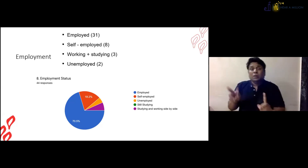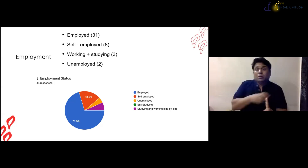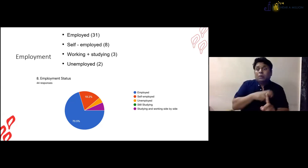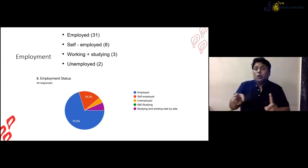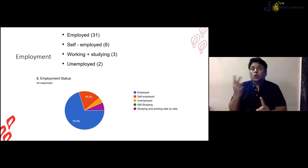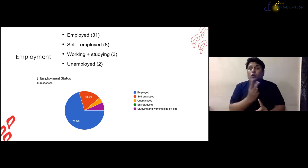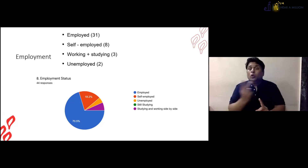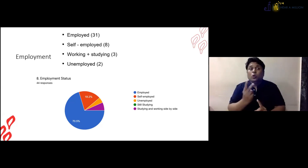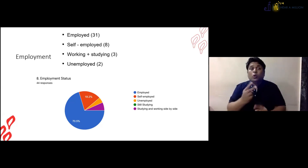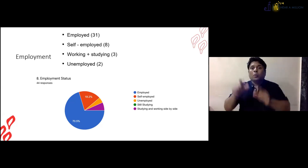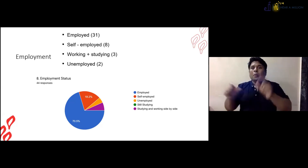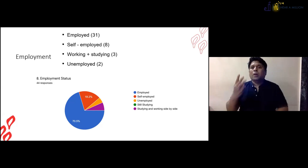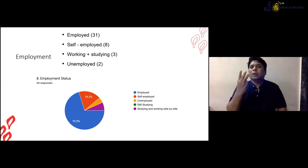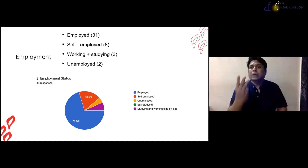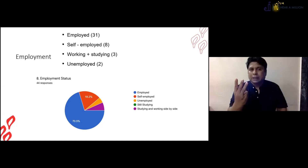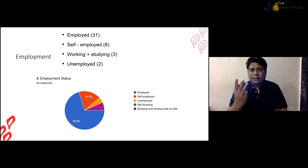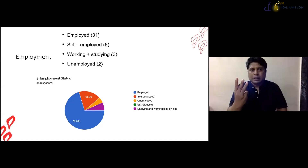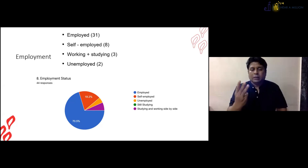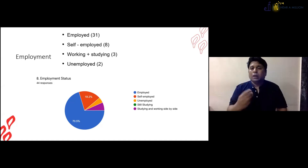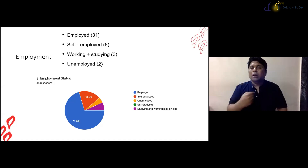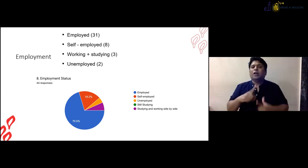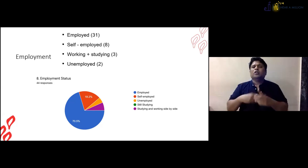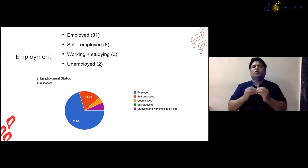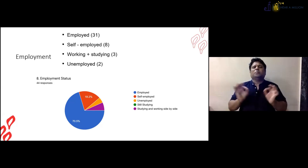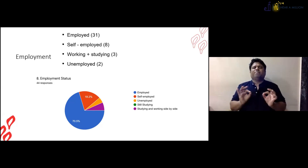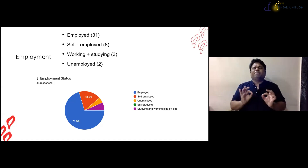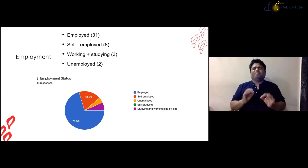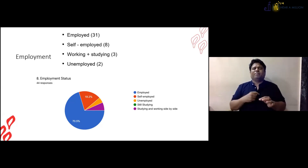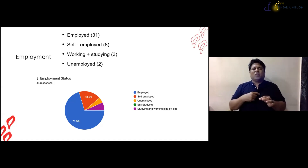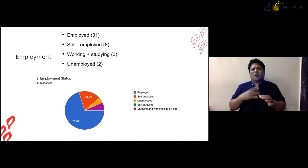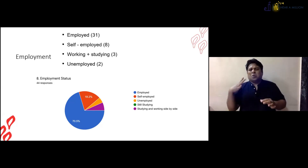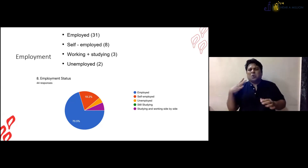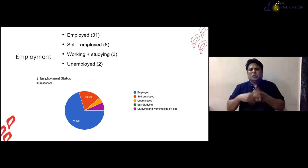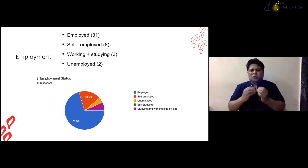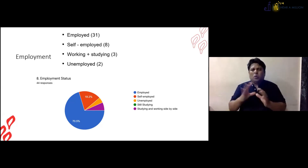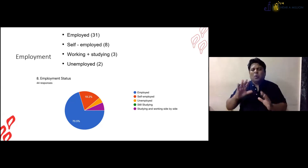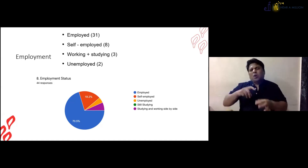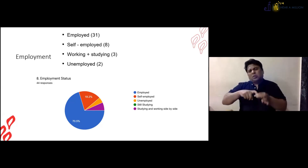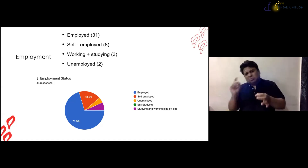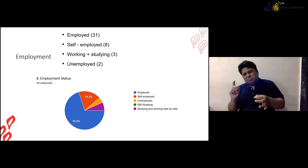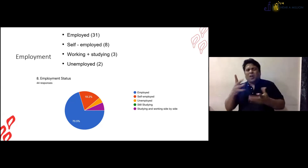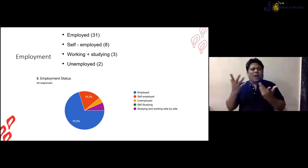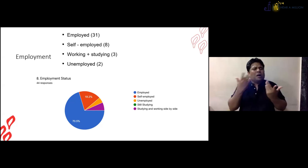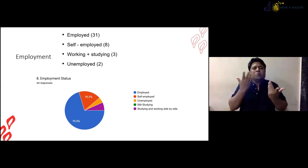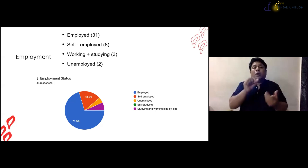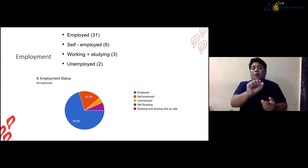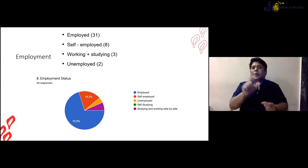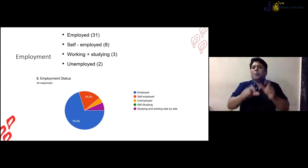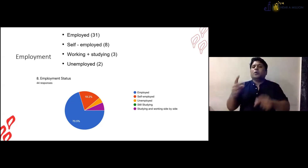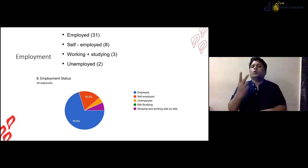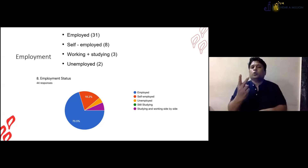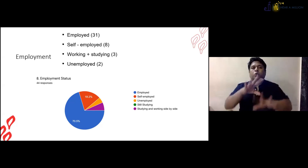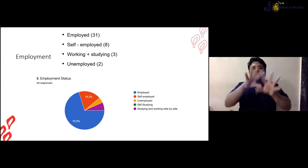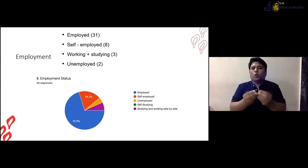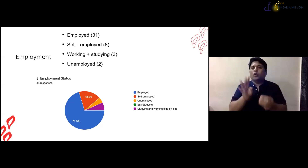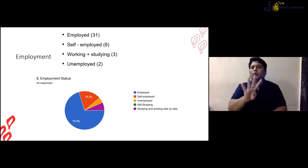Working and studying at the same time, both is 3 people. And unemployed is maybe waiting for a job or have quit the job, we